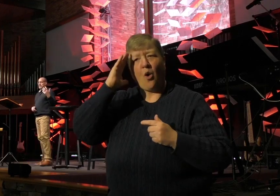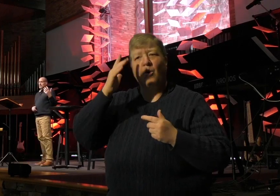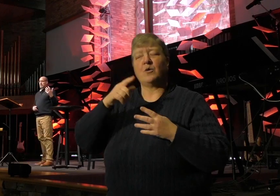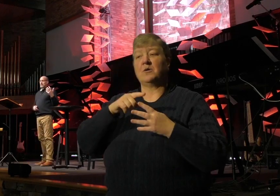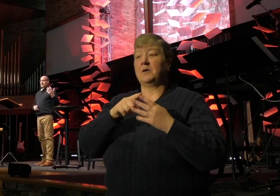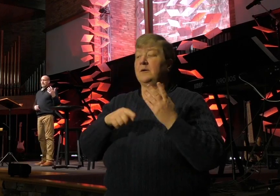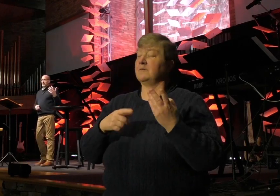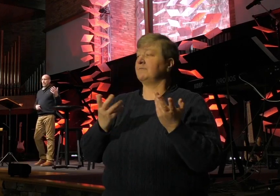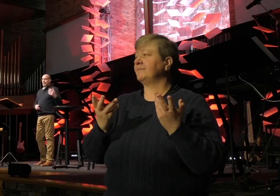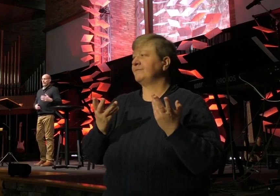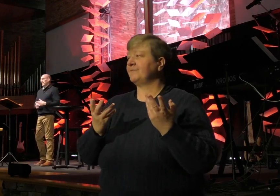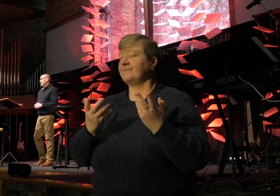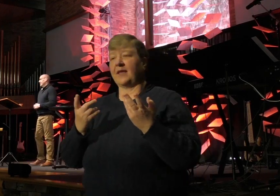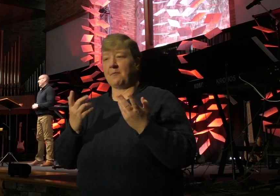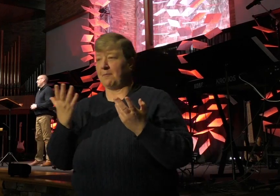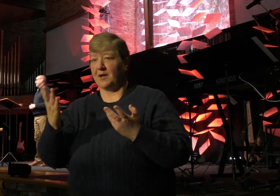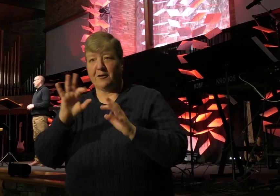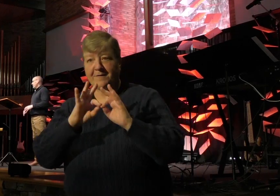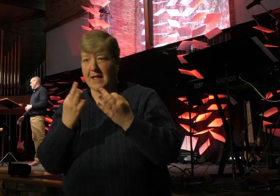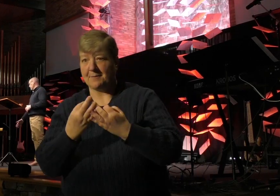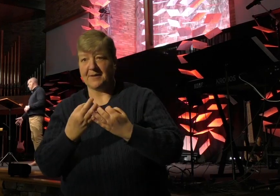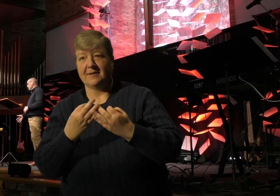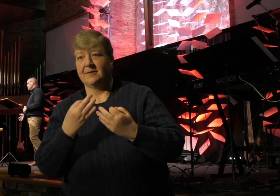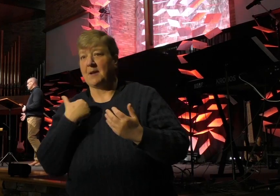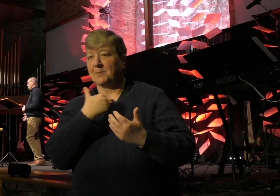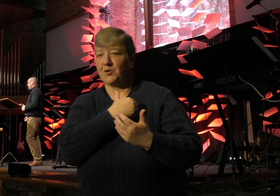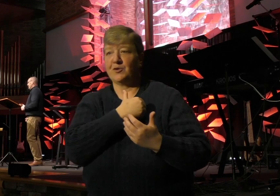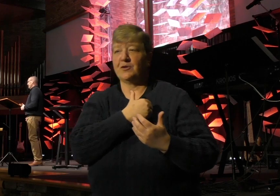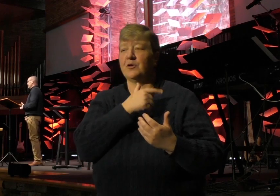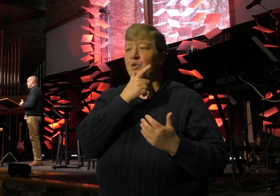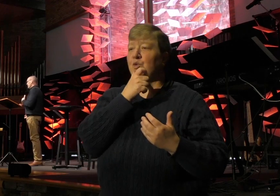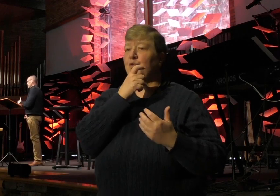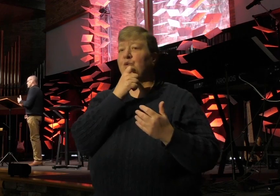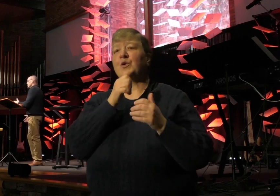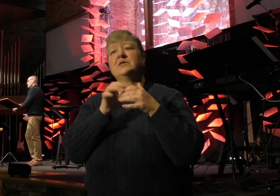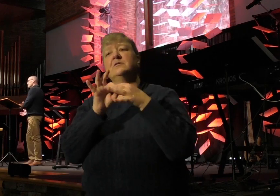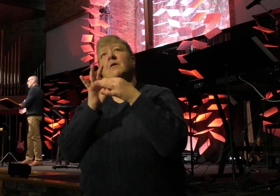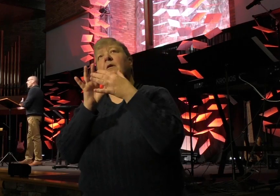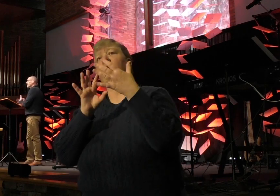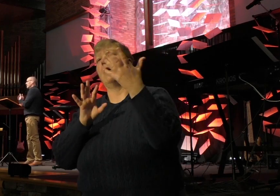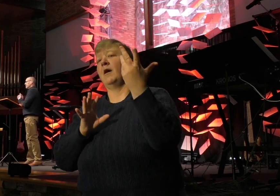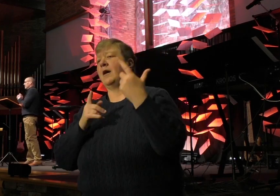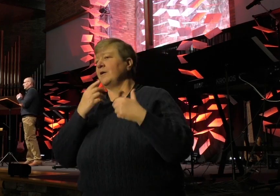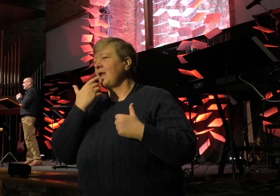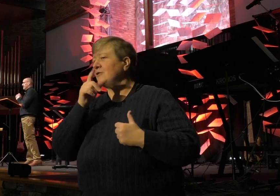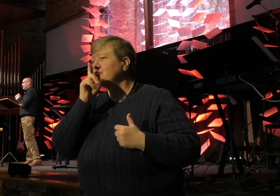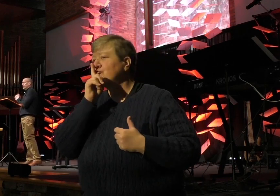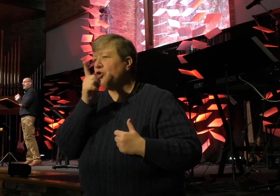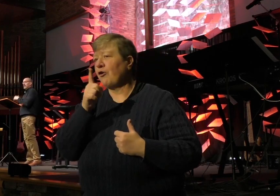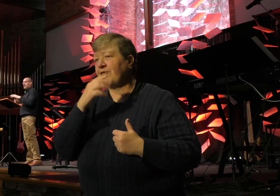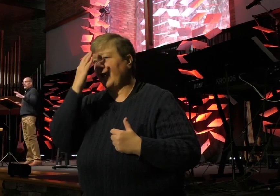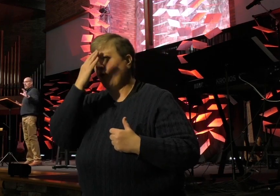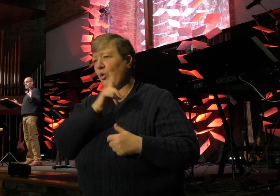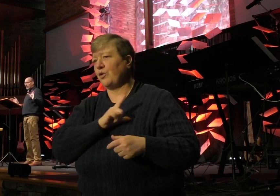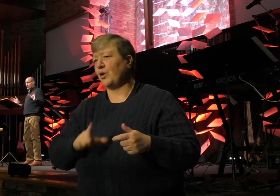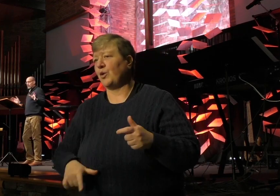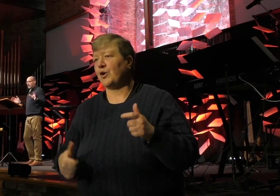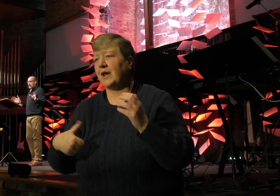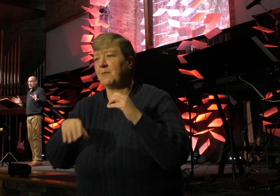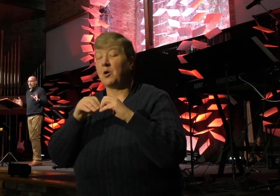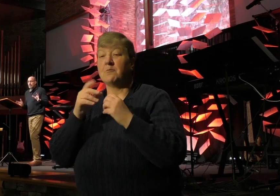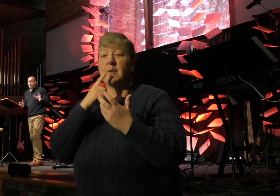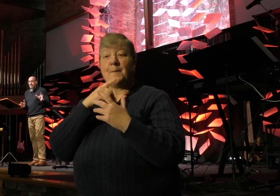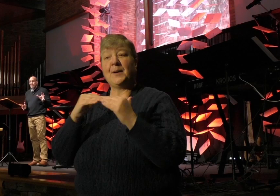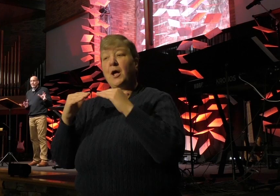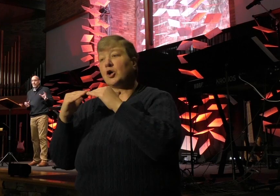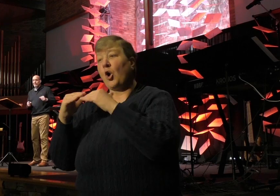It could be somebody that you know in your family, a family member who has drifted and you're not even sure if they're walking with the Lord anymore. It could be a coworker,